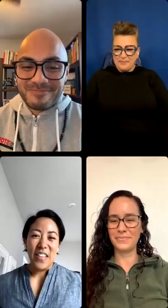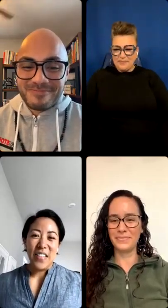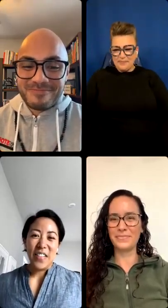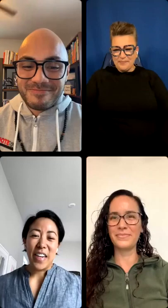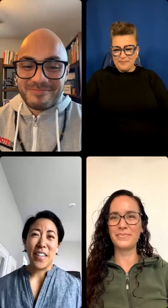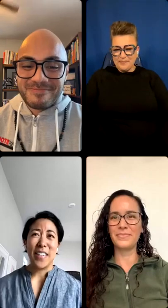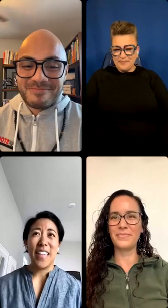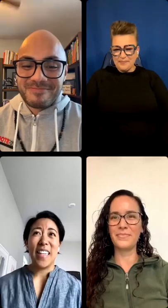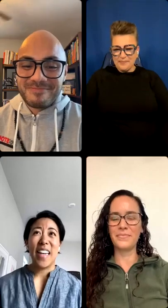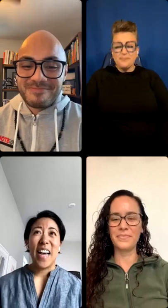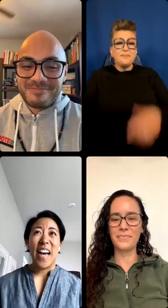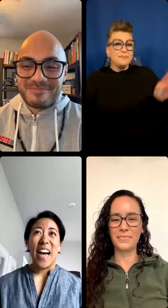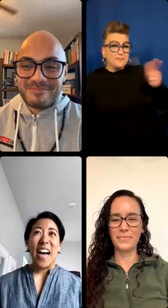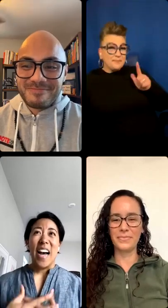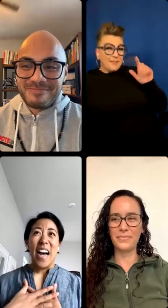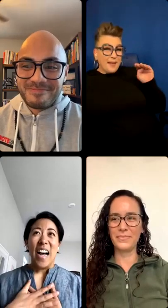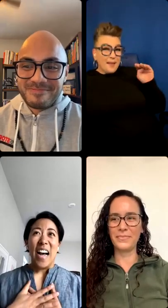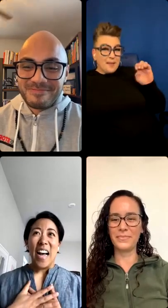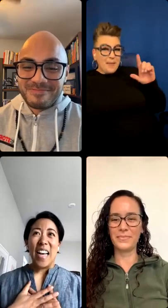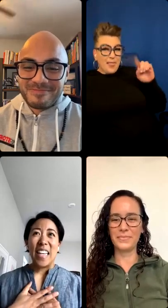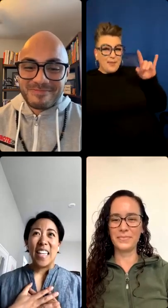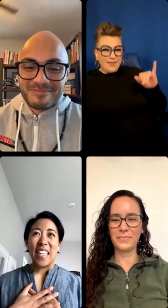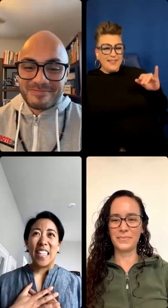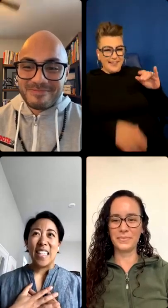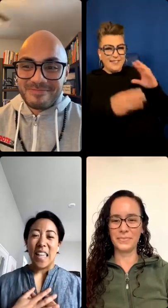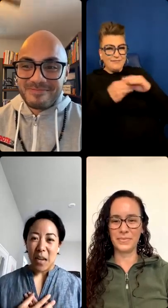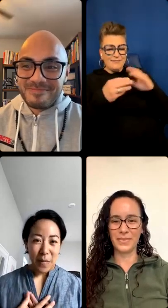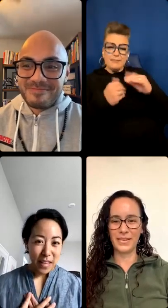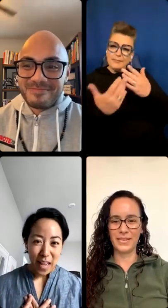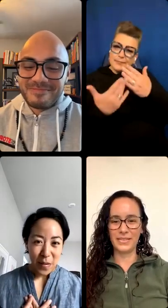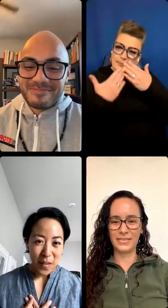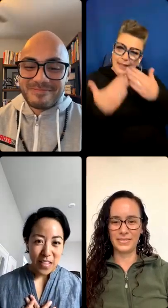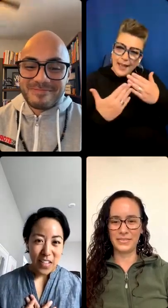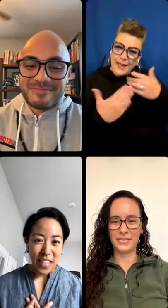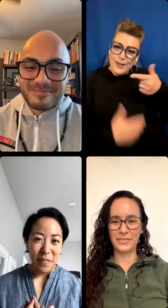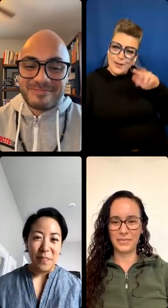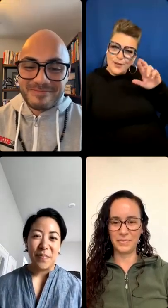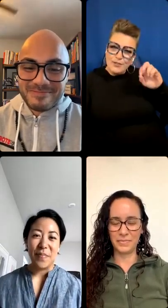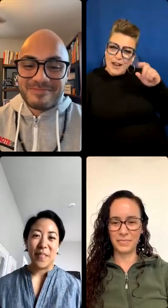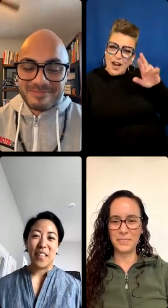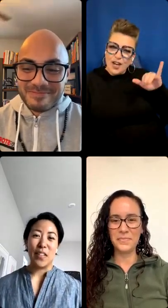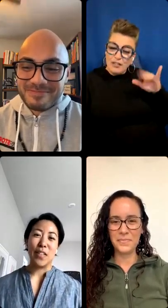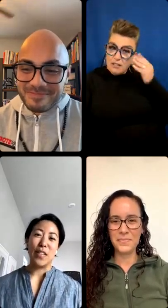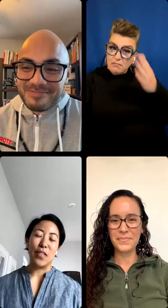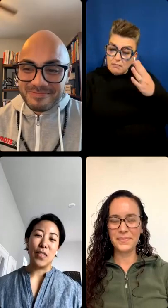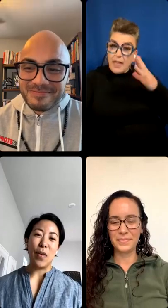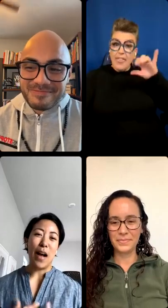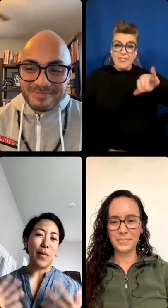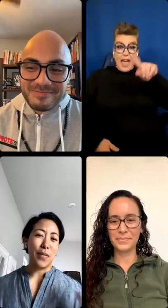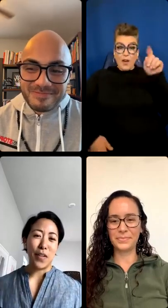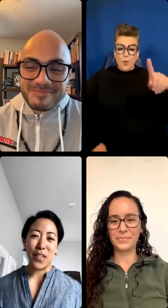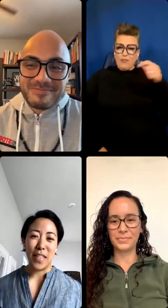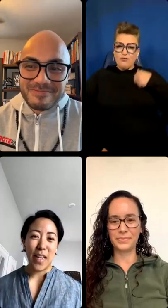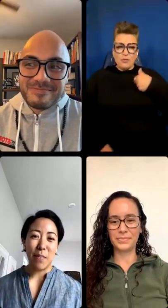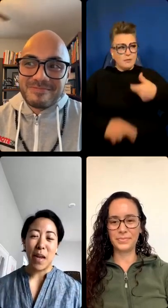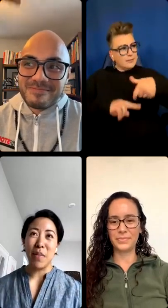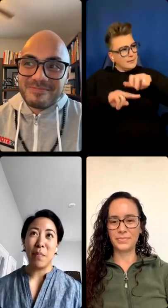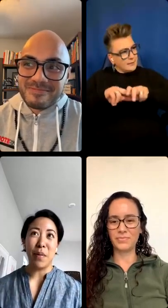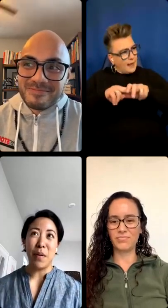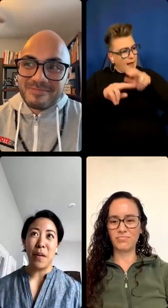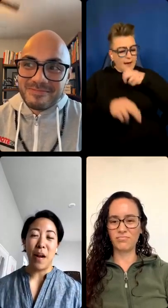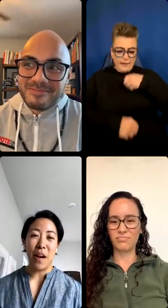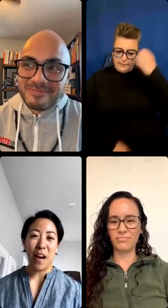Thank you, Gregory. I sat with that question. So I will first say